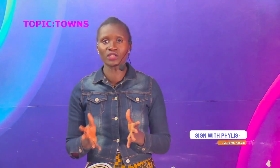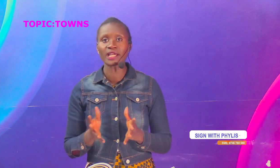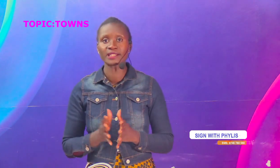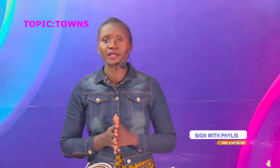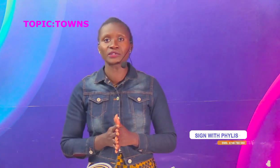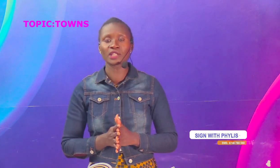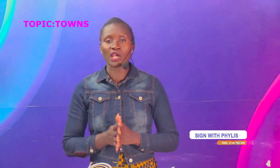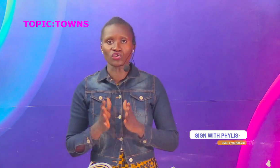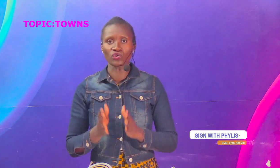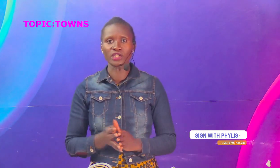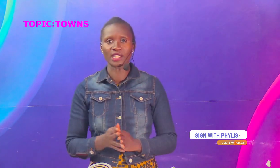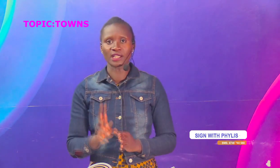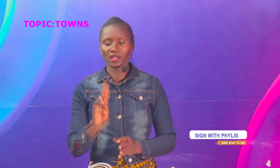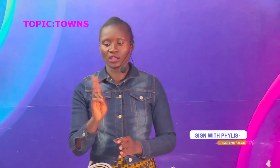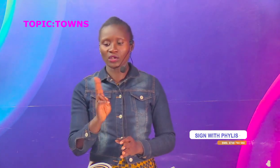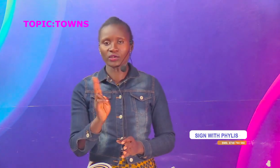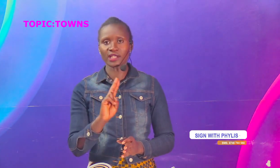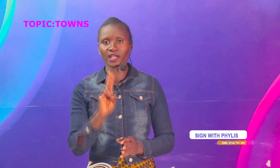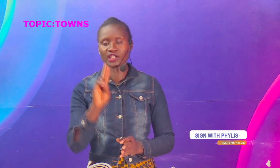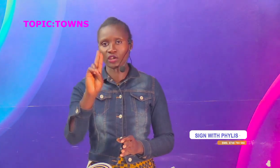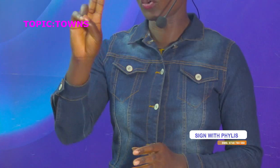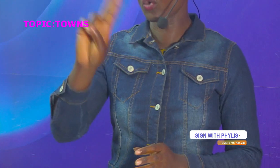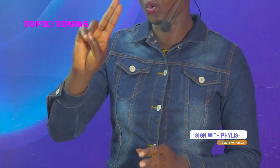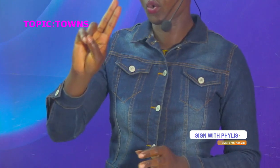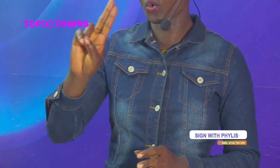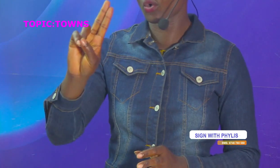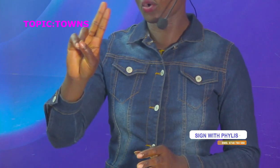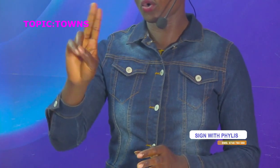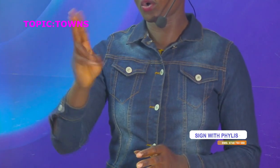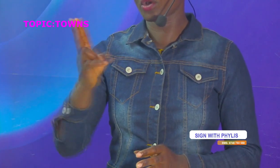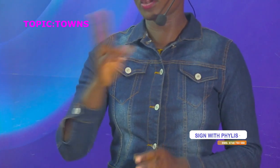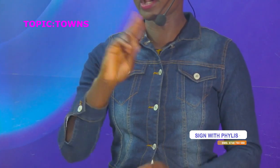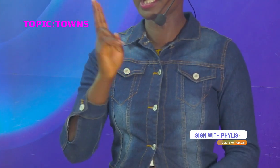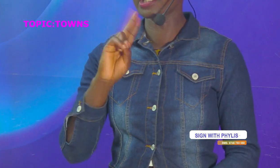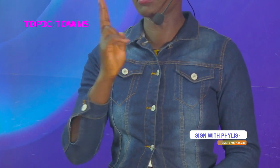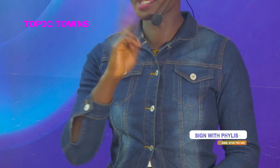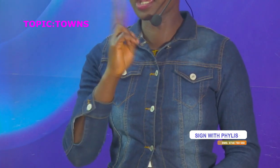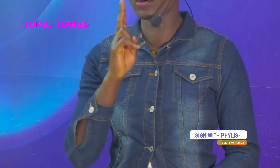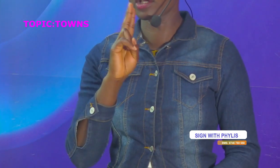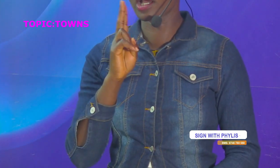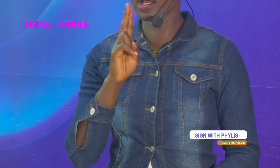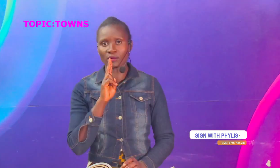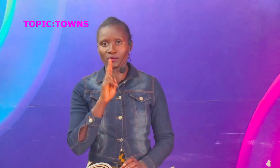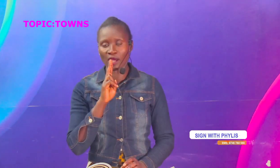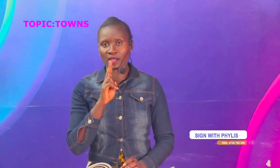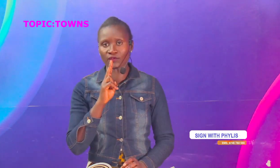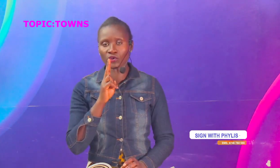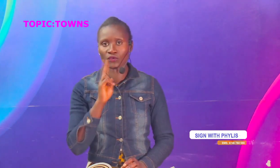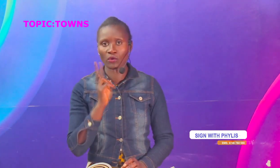town? Juja. Using letter U, you are just making in front of your mouth,